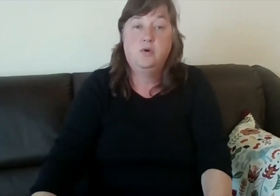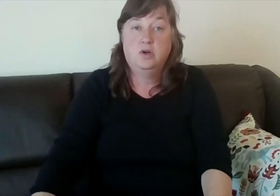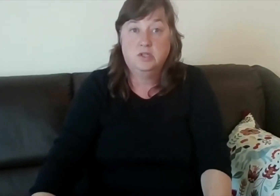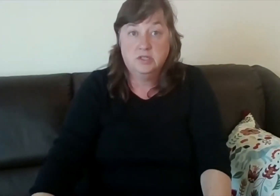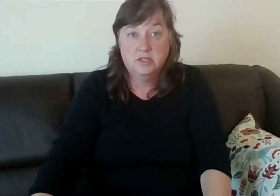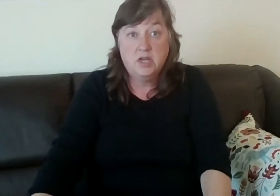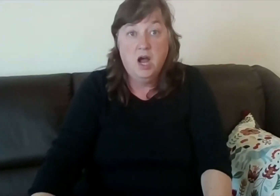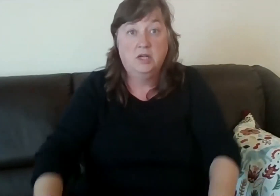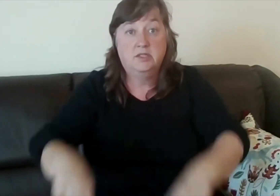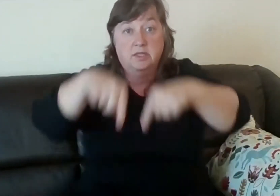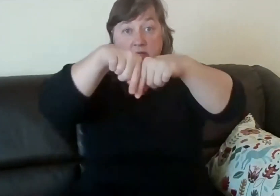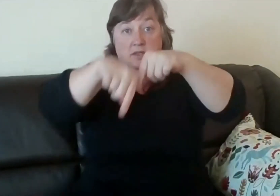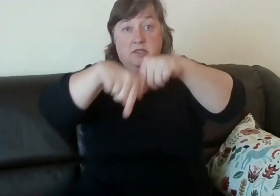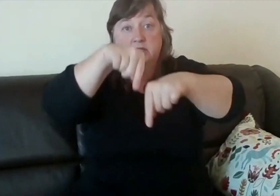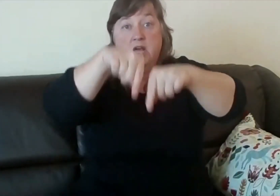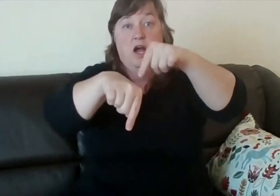your socks,